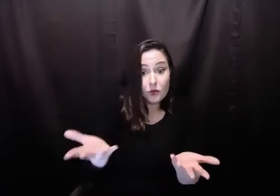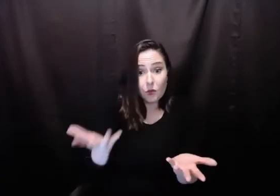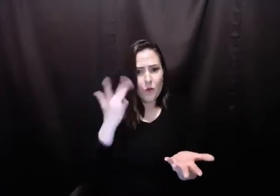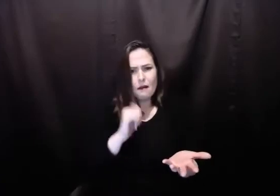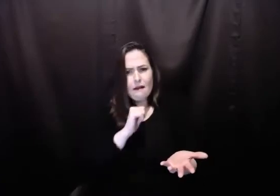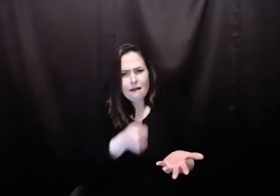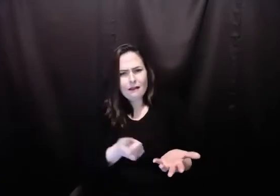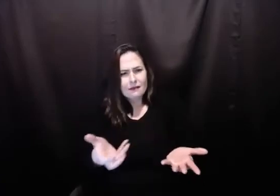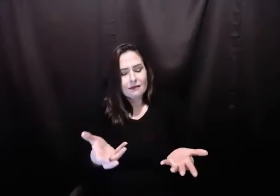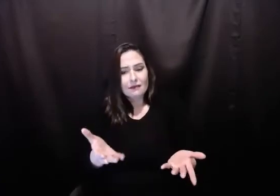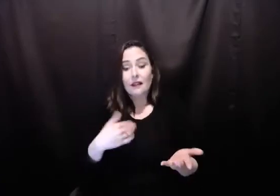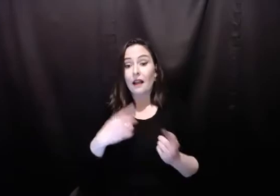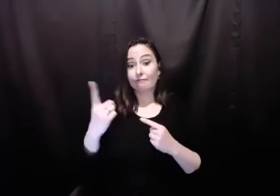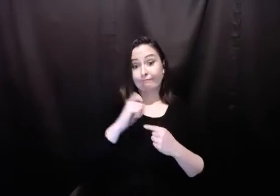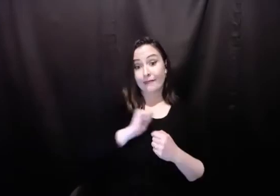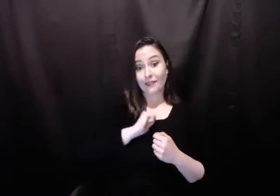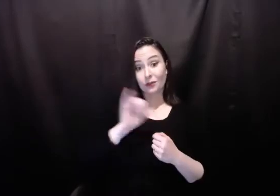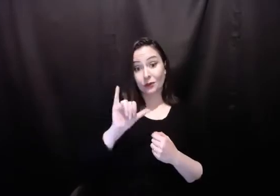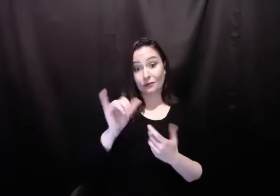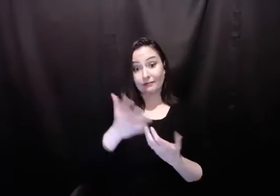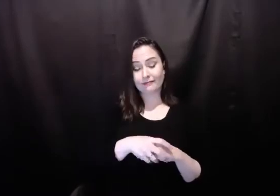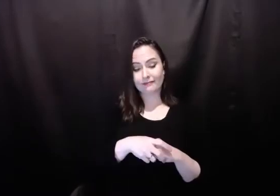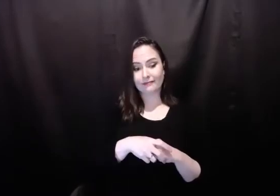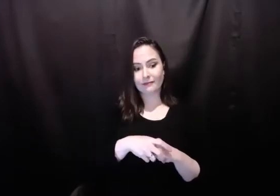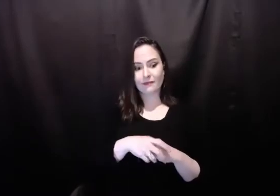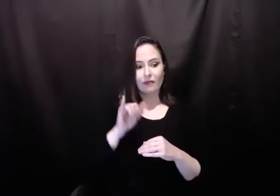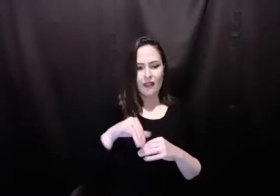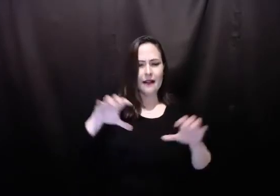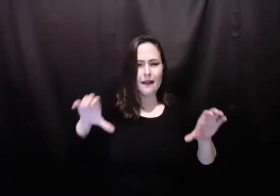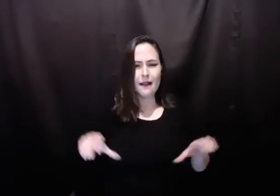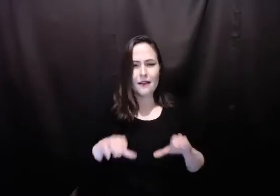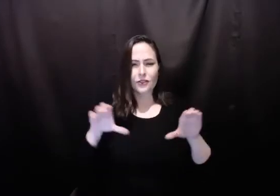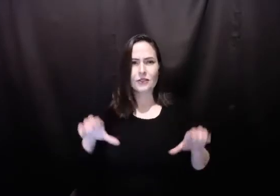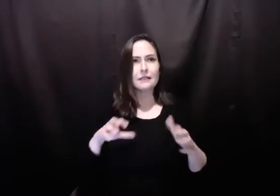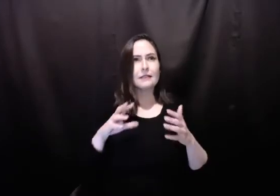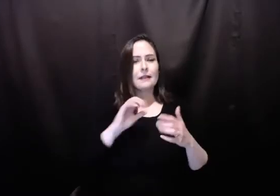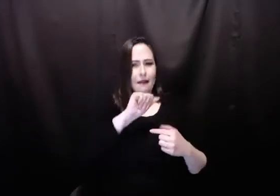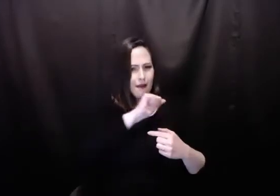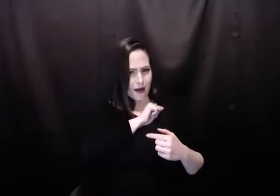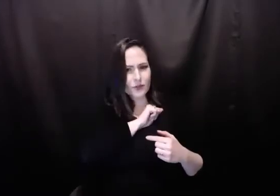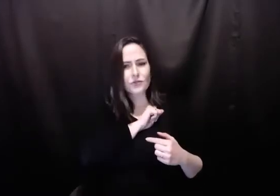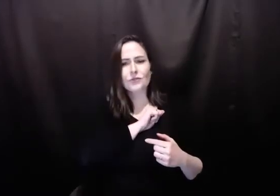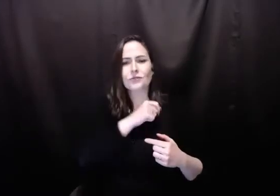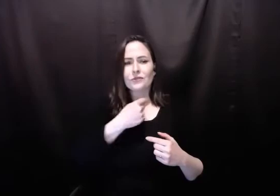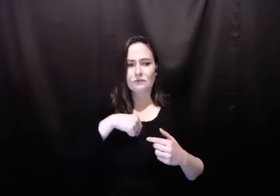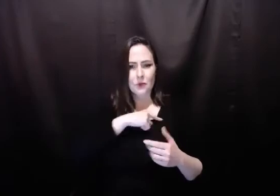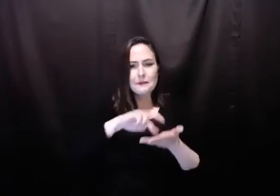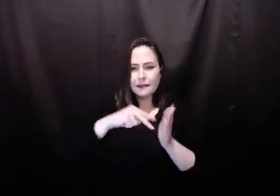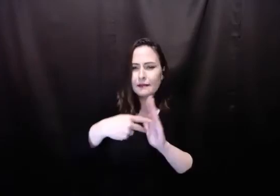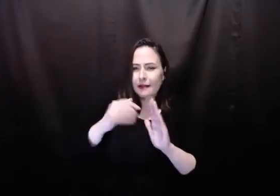attitudes that we're talking about. We need to change both our attitudes and actions. because some of them are very unwise, and many of